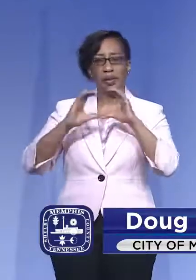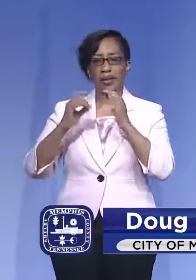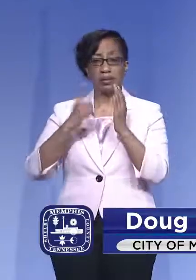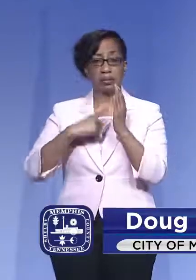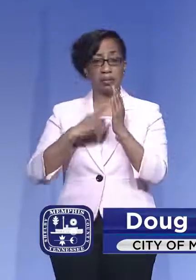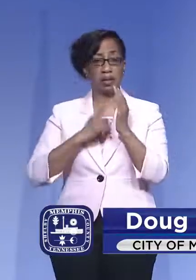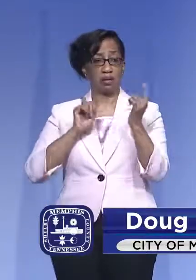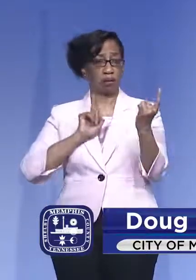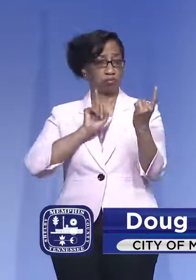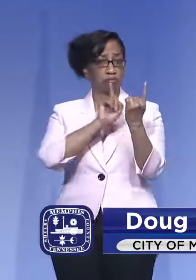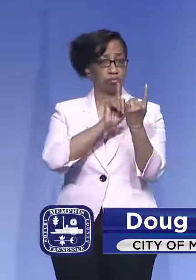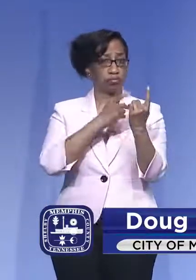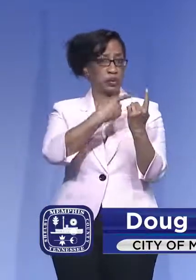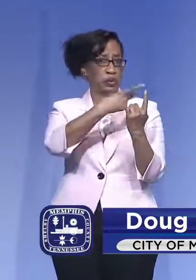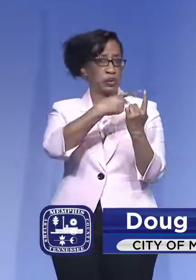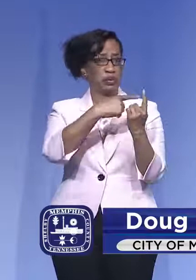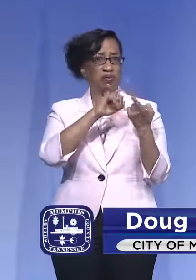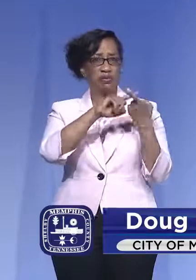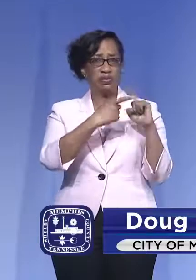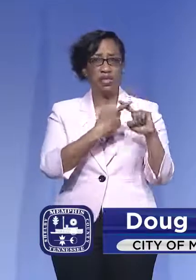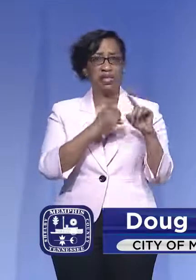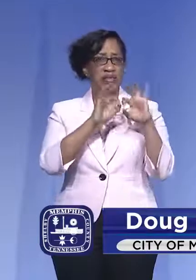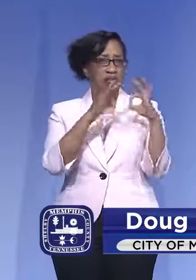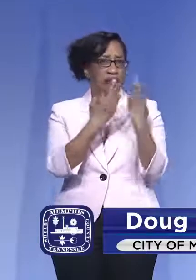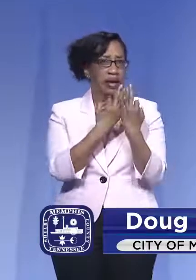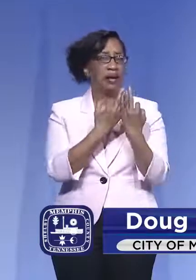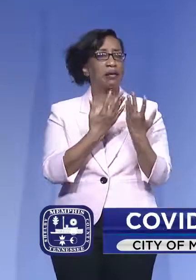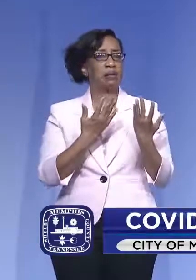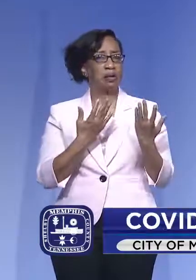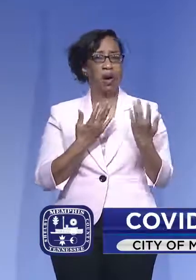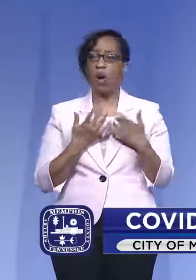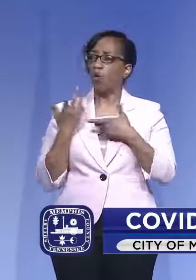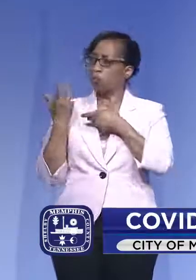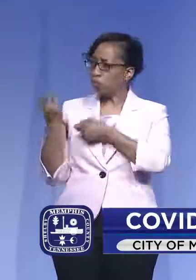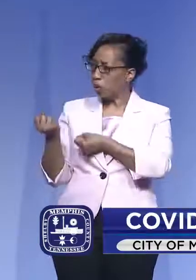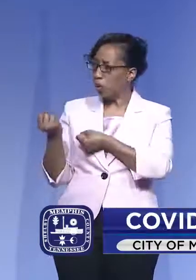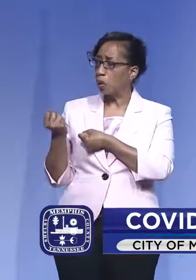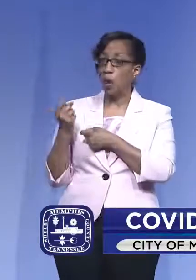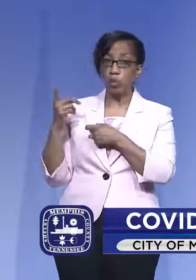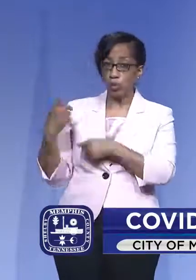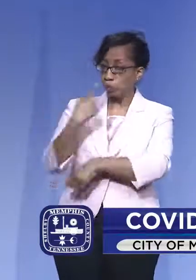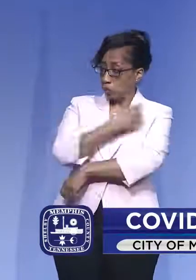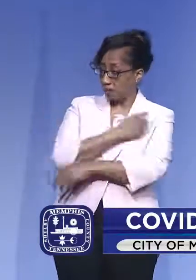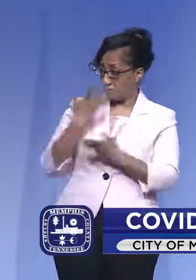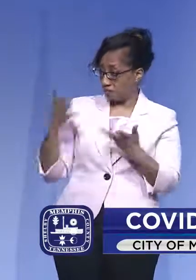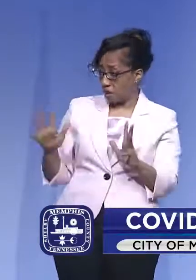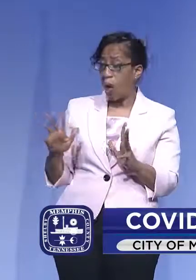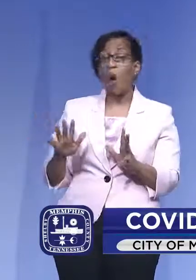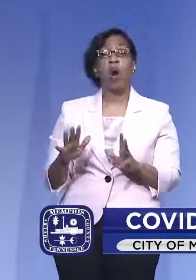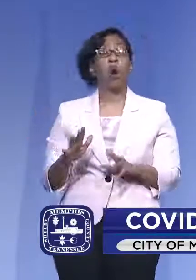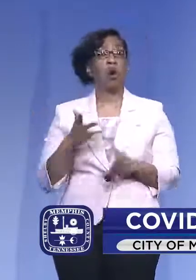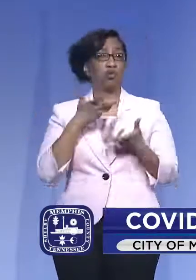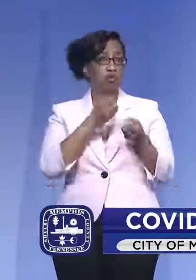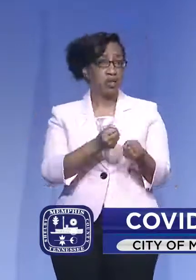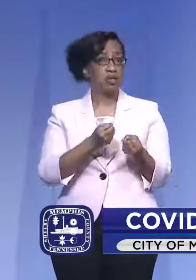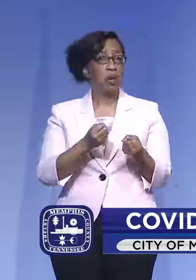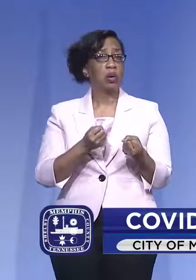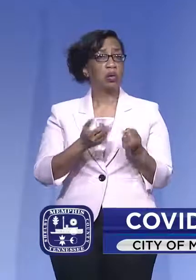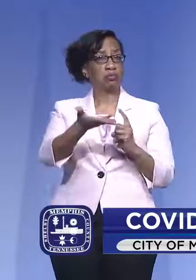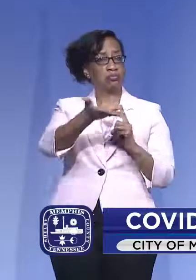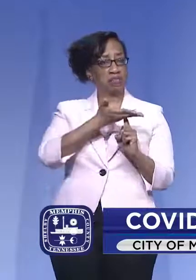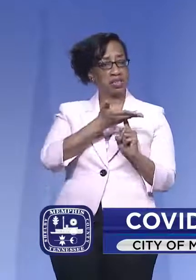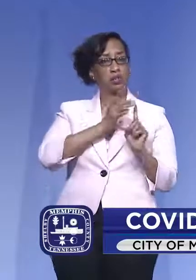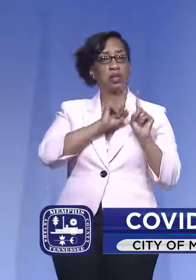works. There were people when we had gift cards, they came, that got them over the hump, whether they were gonna get the vaccine or not. I think